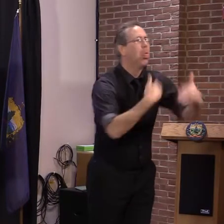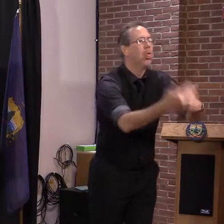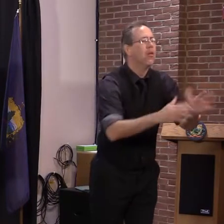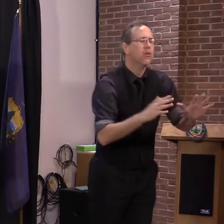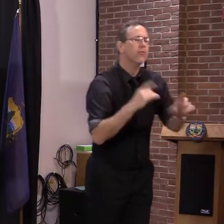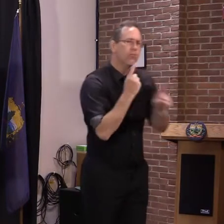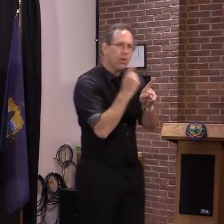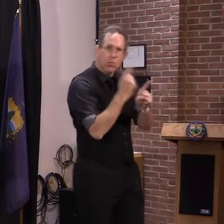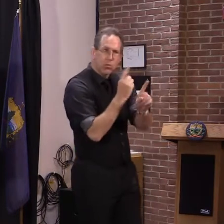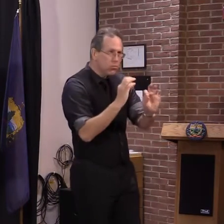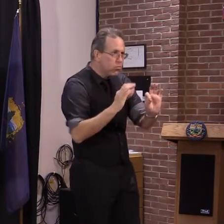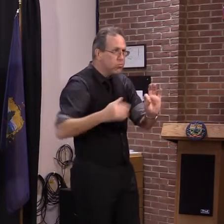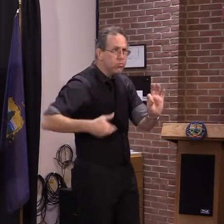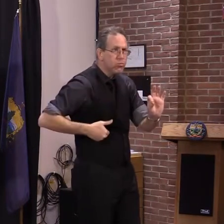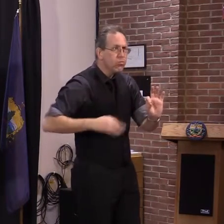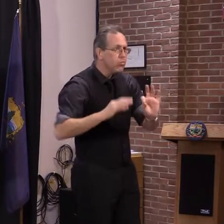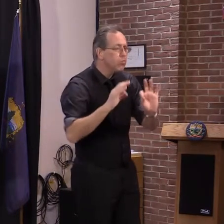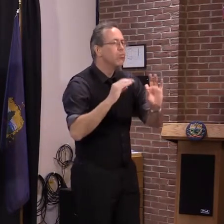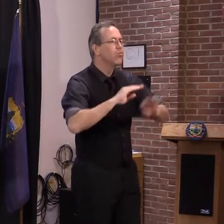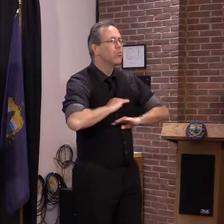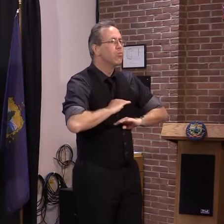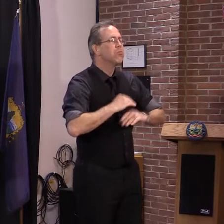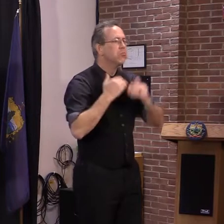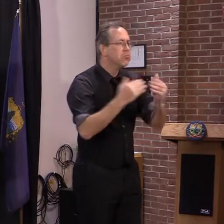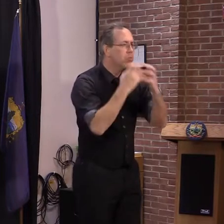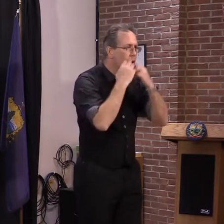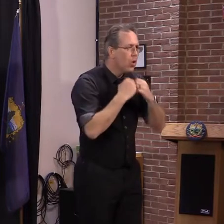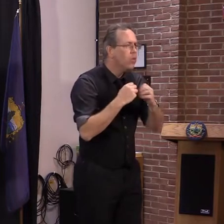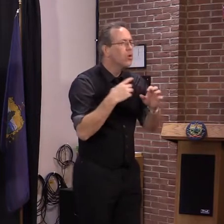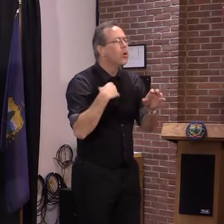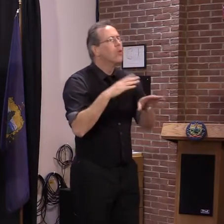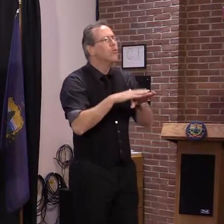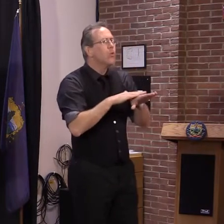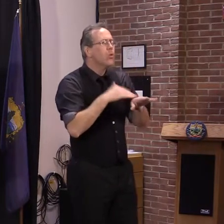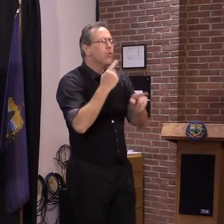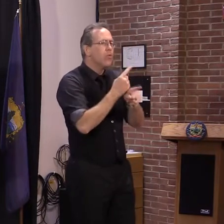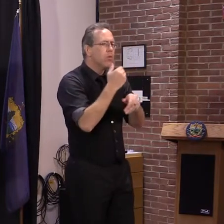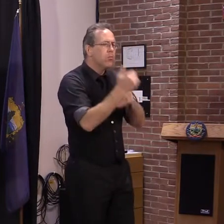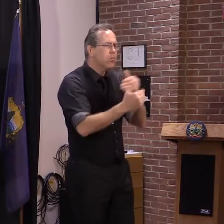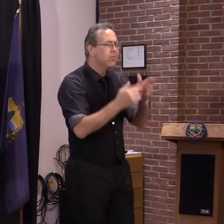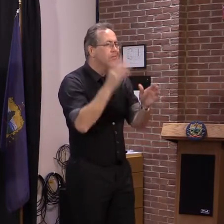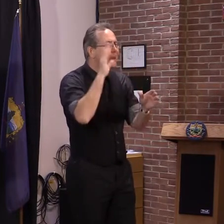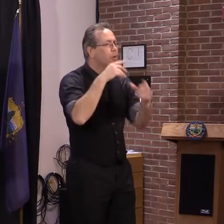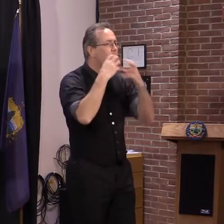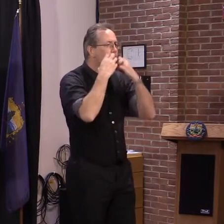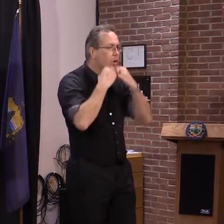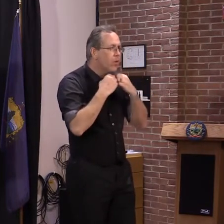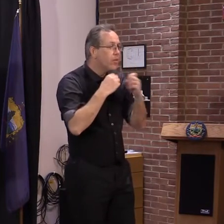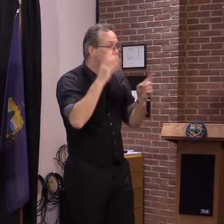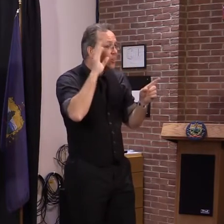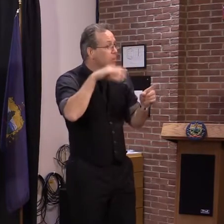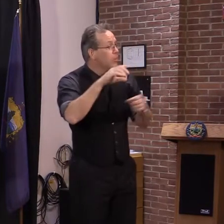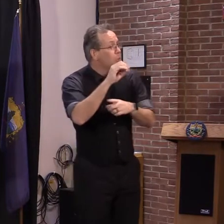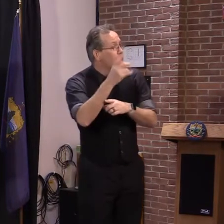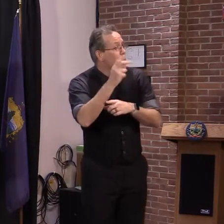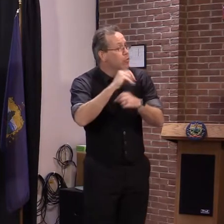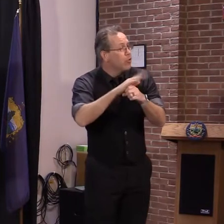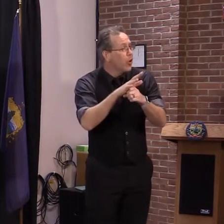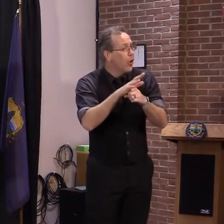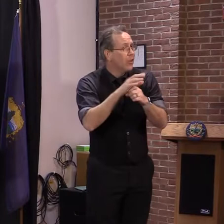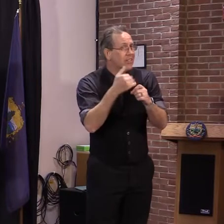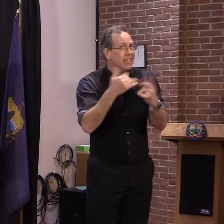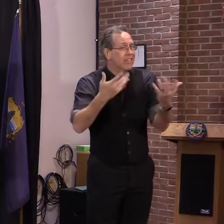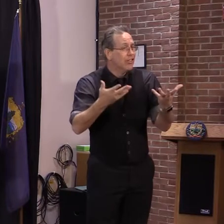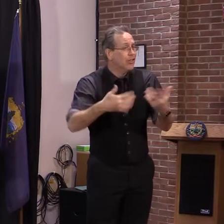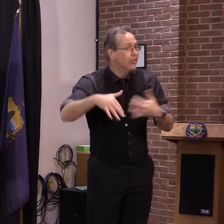phased approach, in our opinion, works best for a couple of reasons. We're still exiting from the Omicron surge, and this approach gives